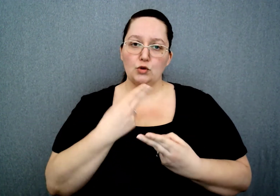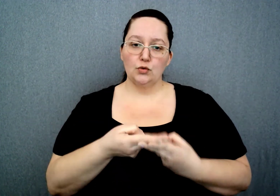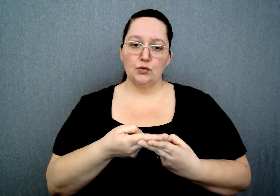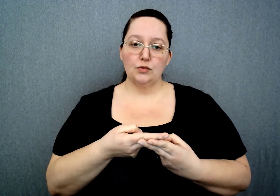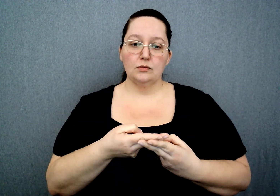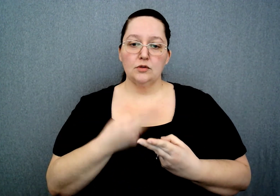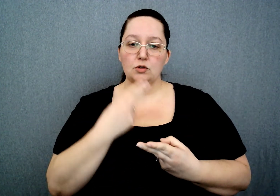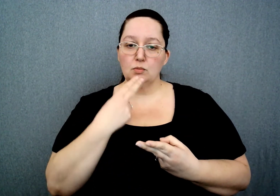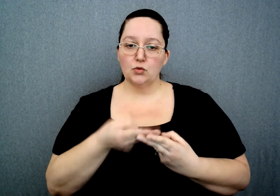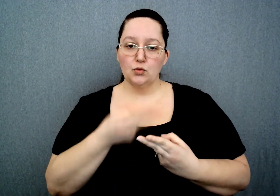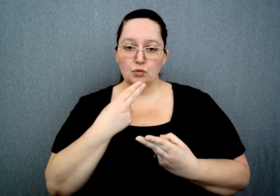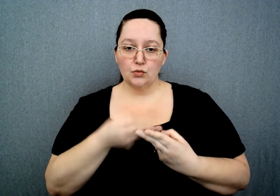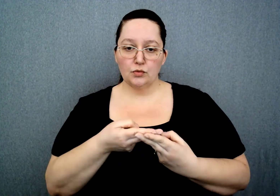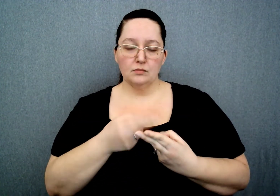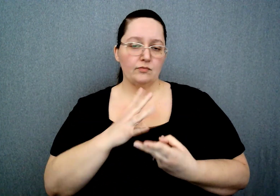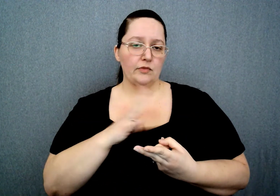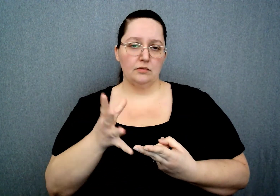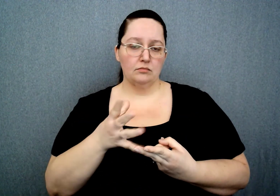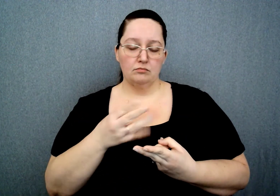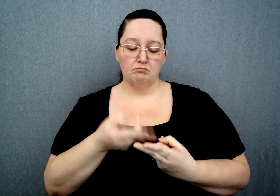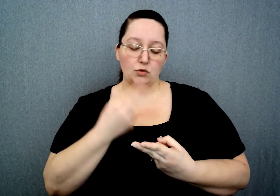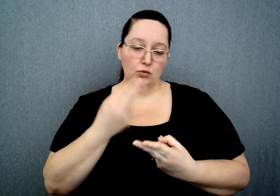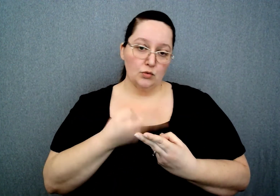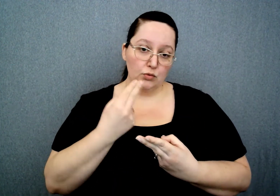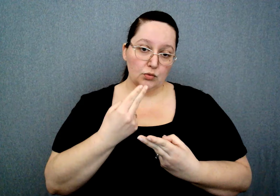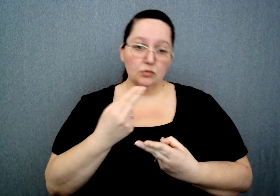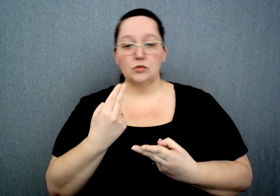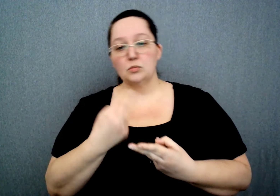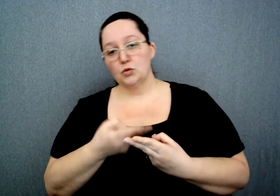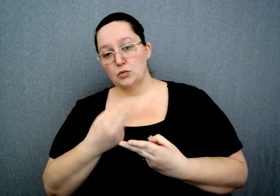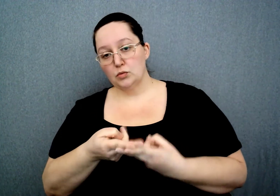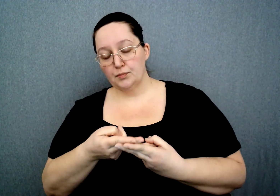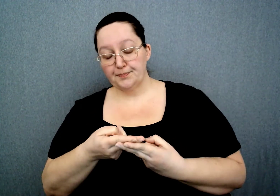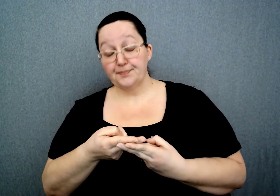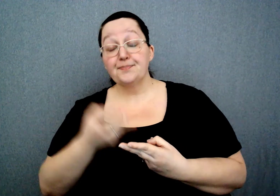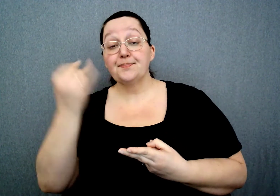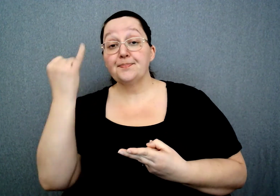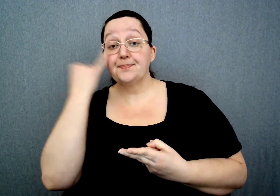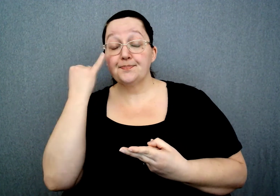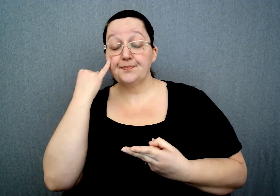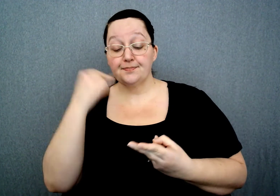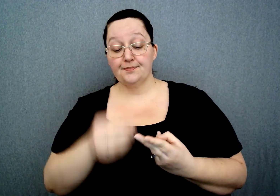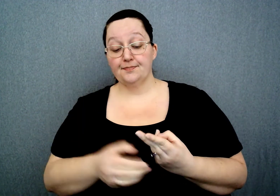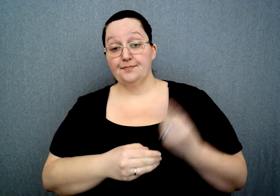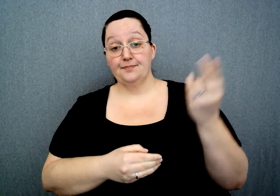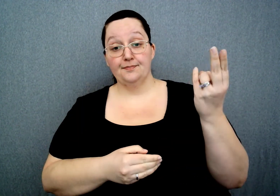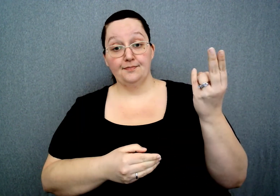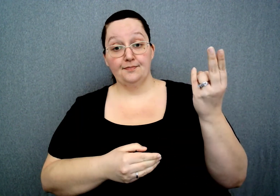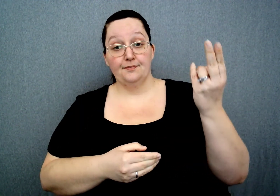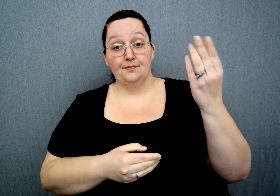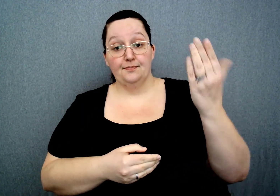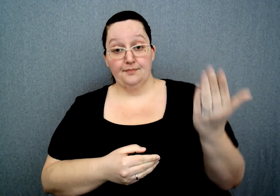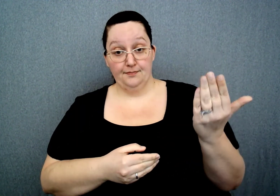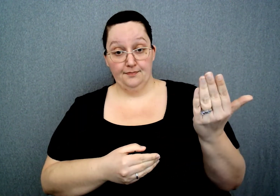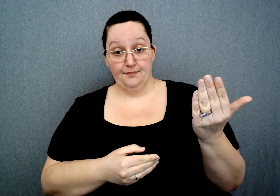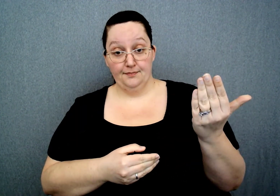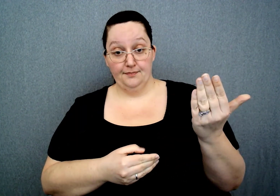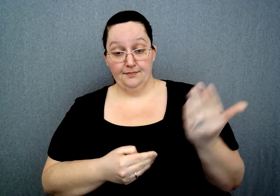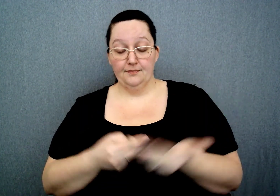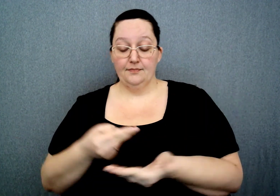Some go down for this, that's fine. You can circle, tap, tap, either one. Now, if you change your non-dominant to